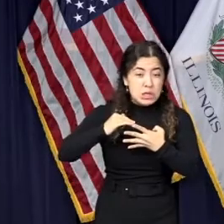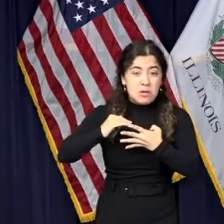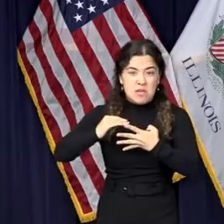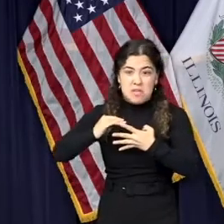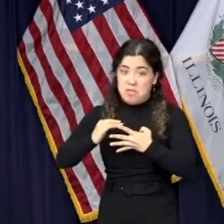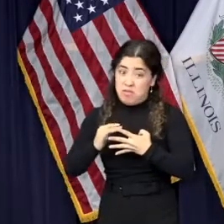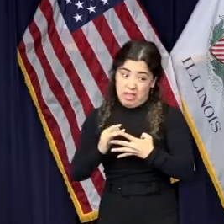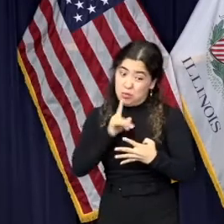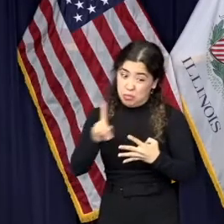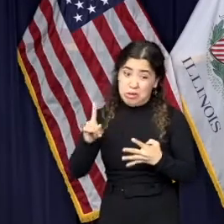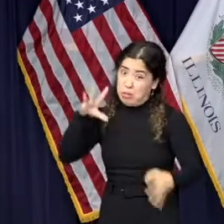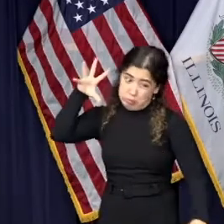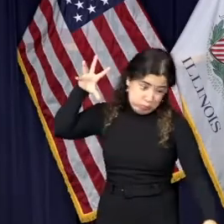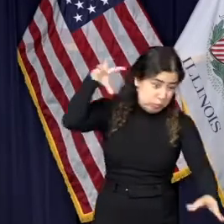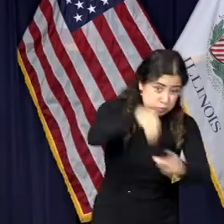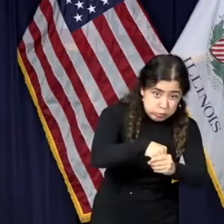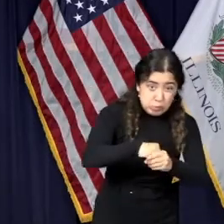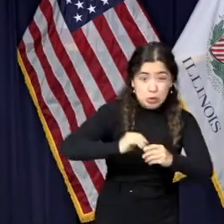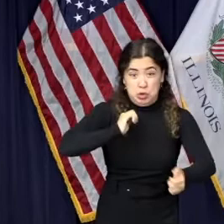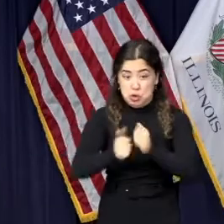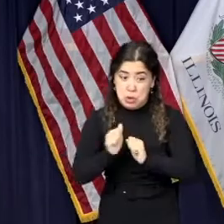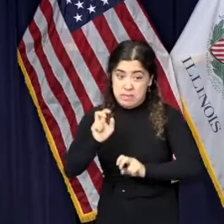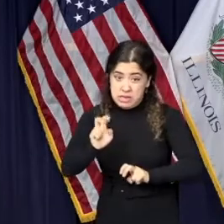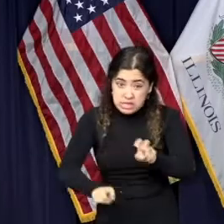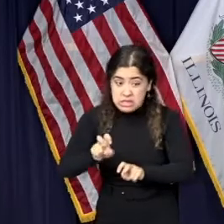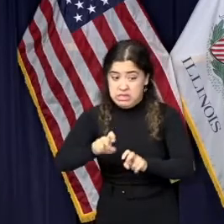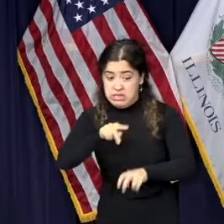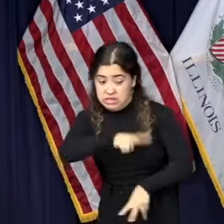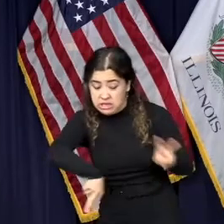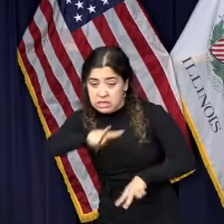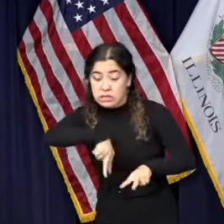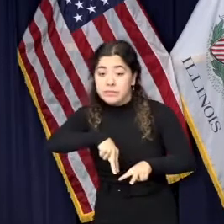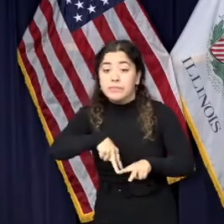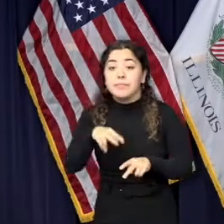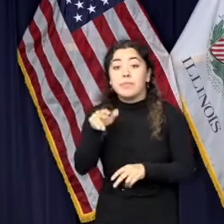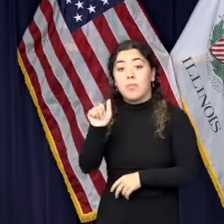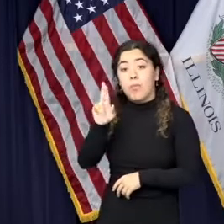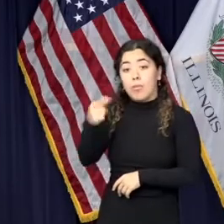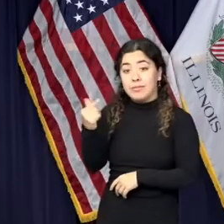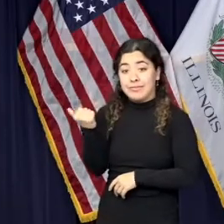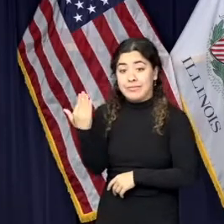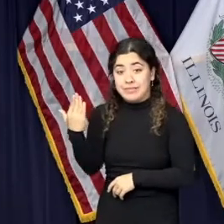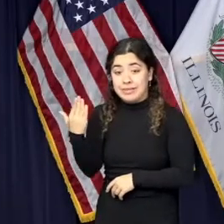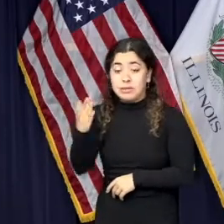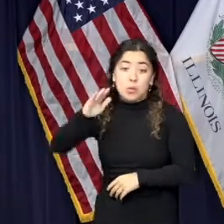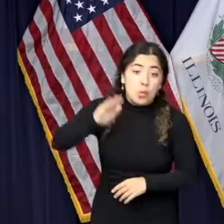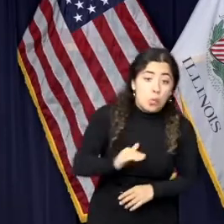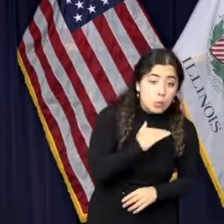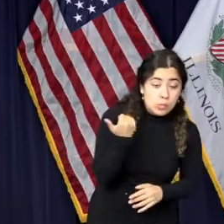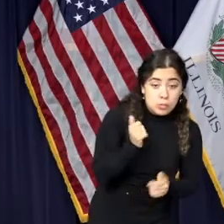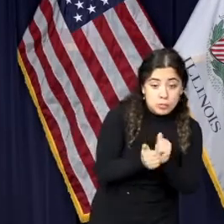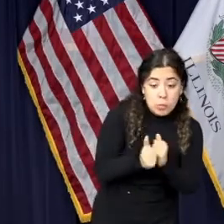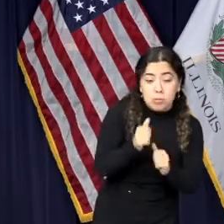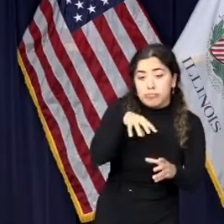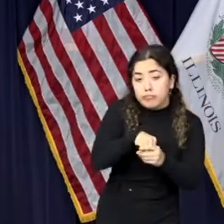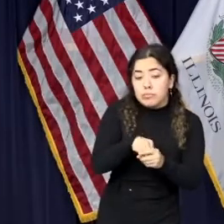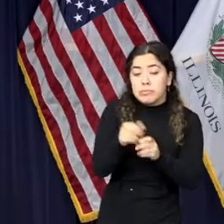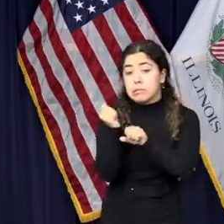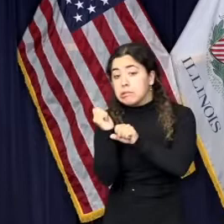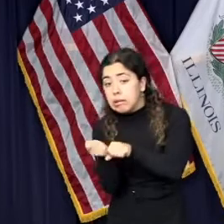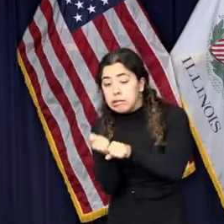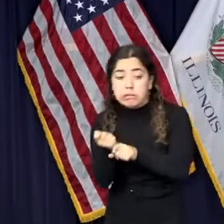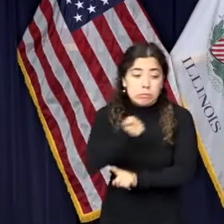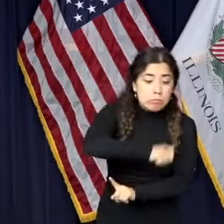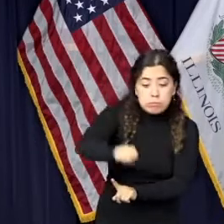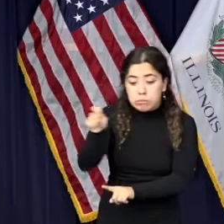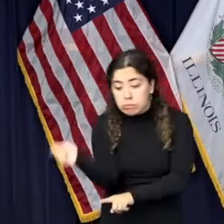four. Effective August 15th, lower-risk sports like tennis and baseball and golf can be played